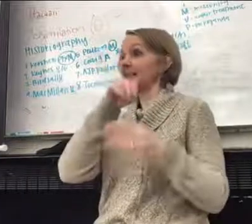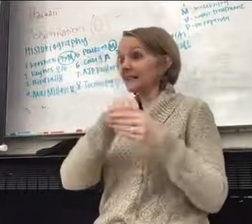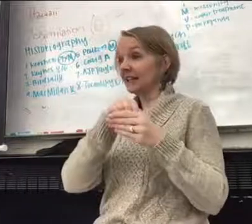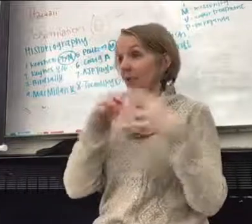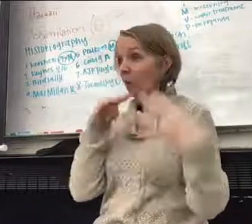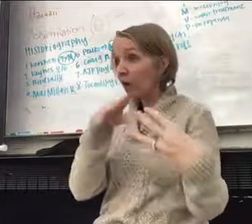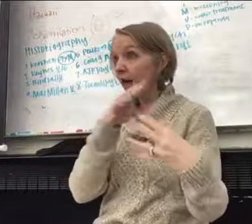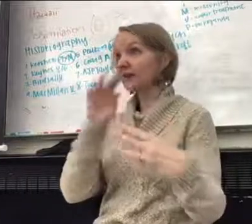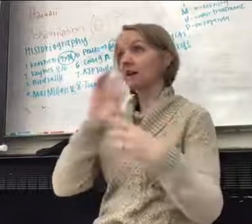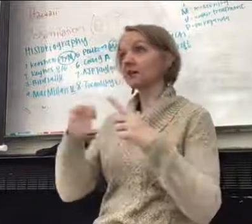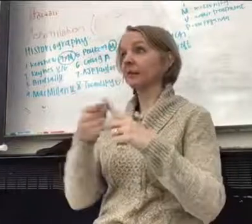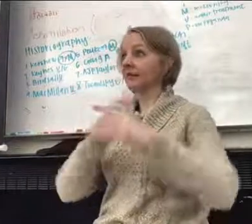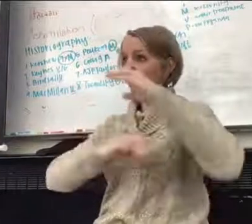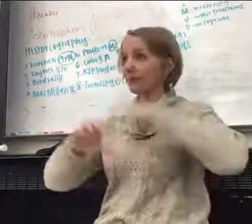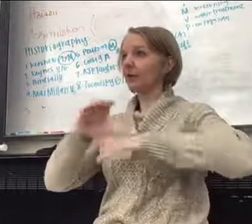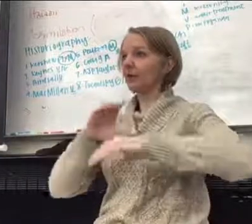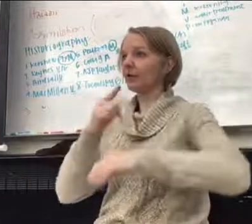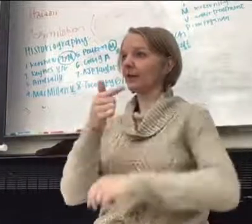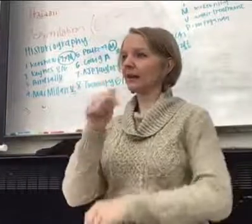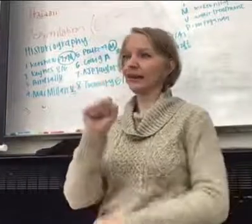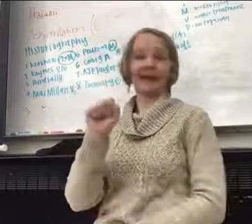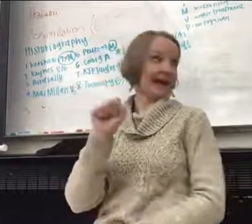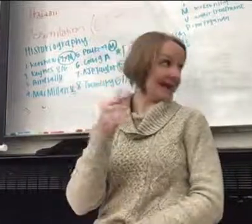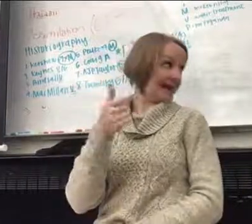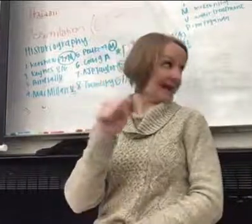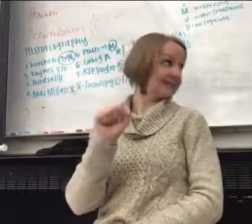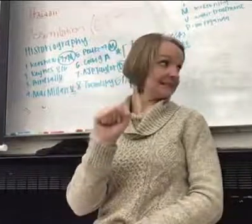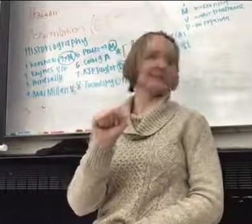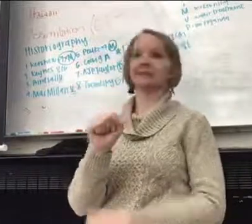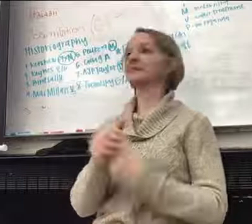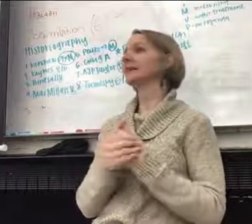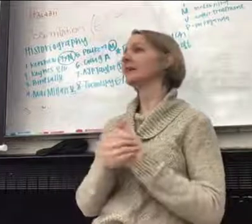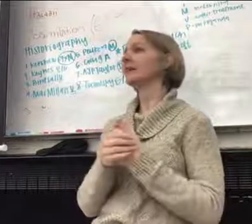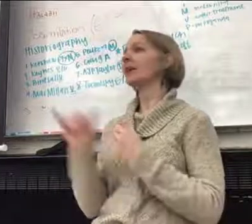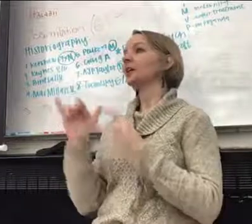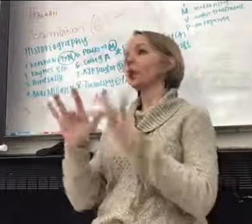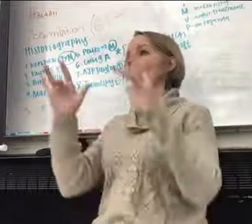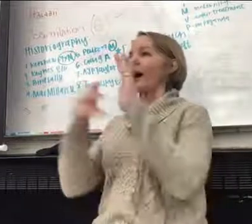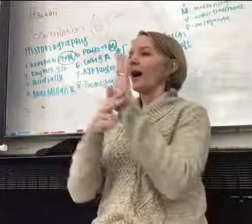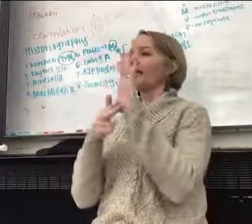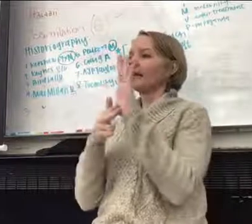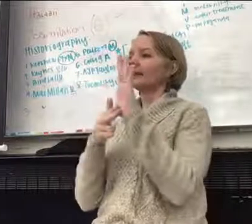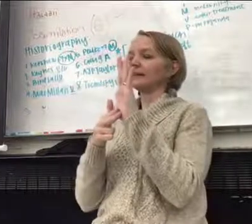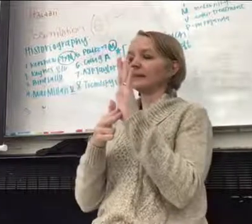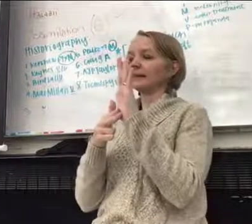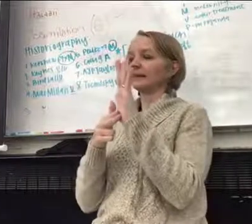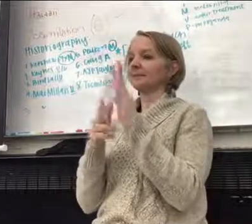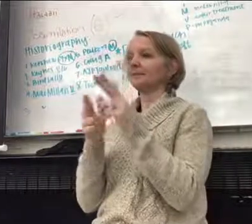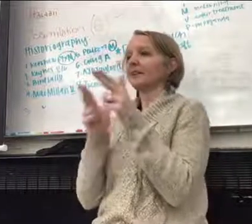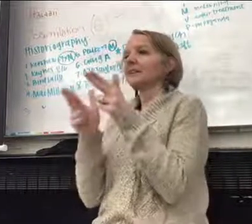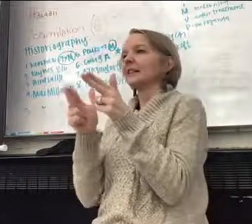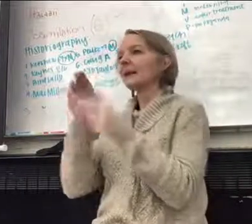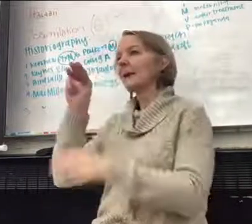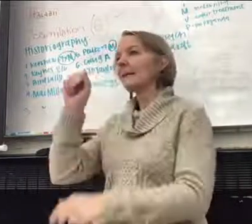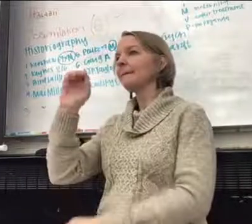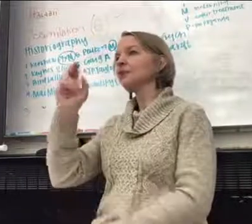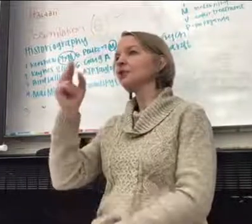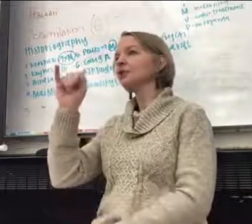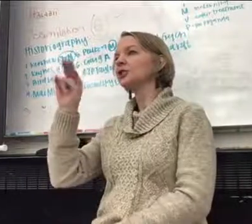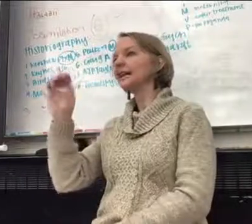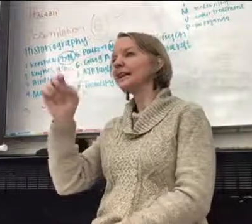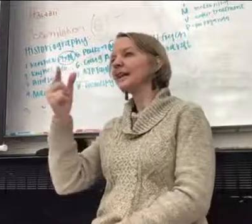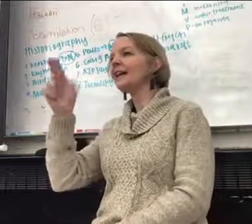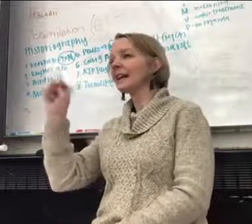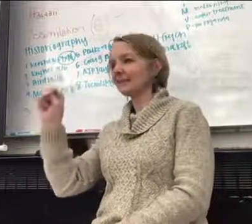it also talks about the chemical gas. Yeah. And then if you will also highlight the machine gun. Now,